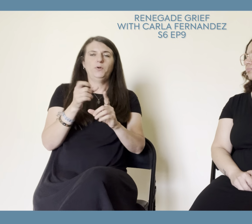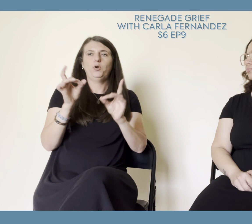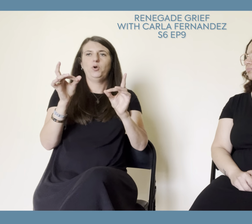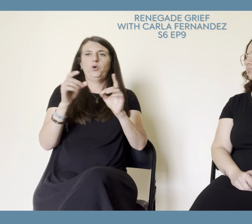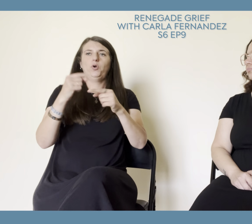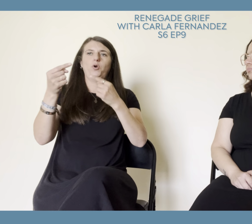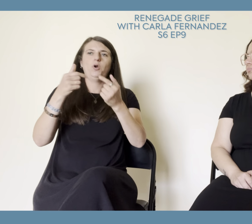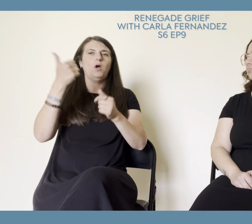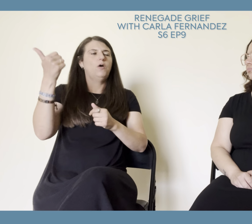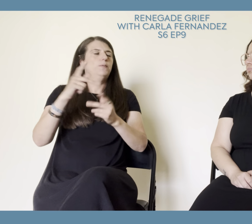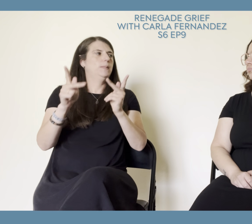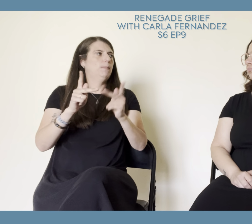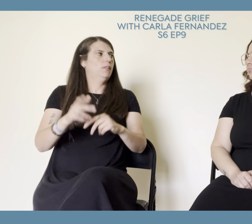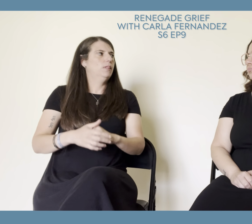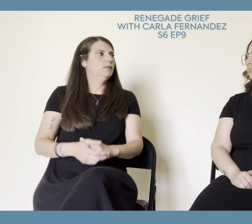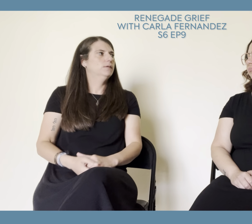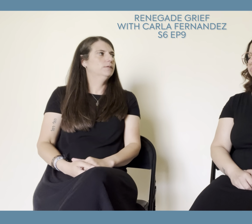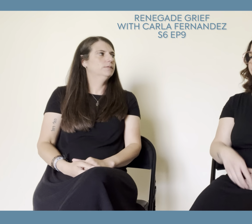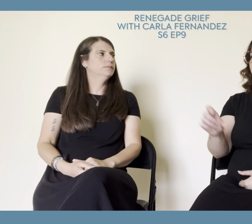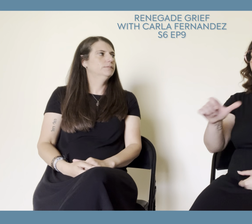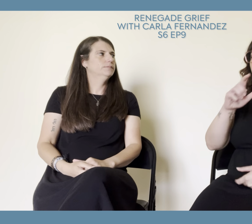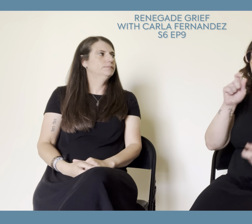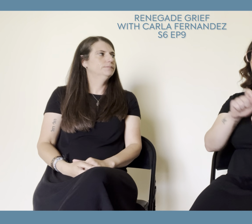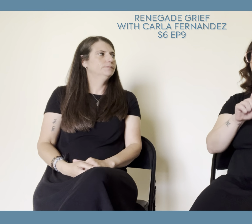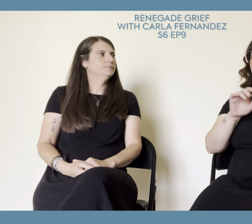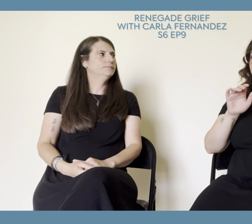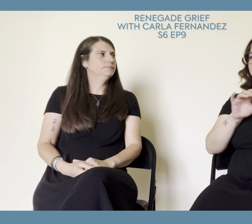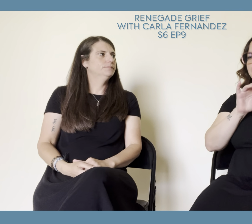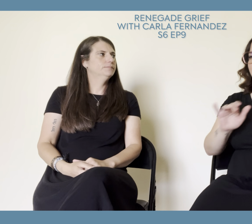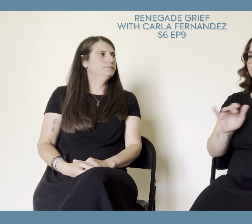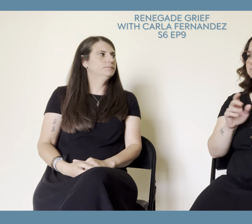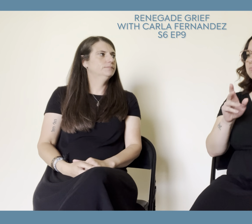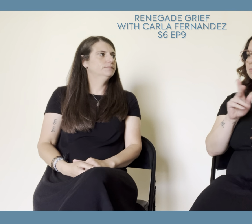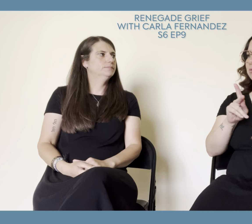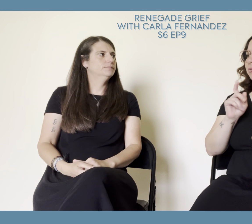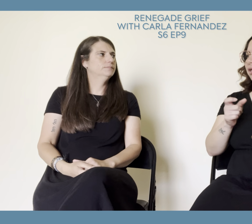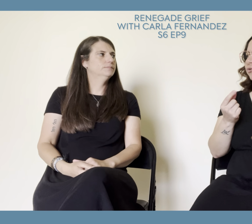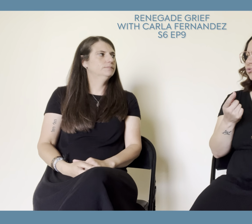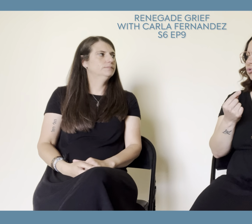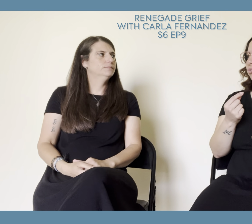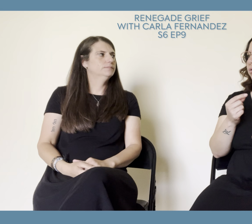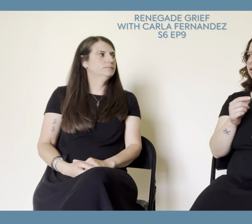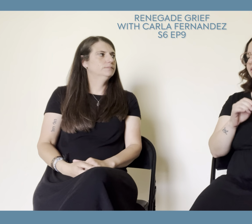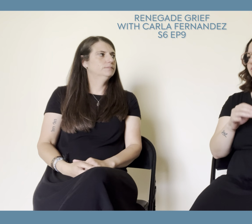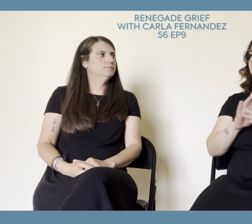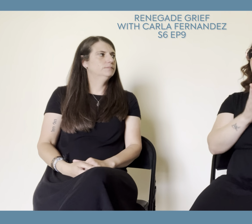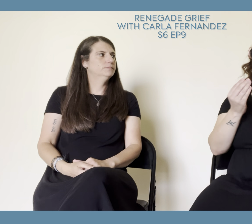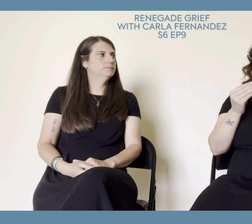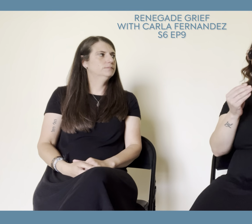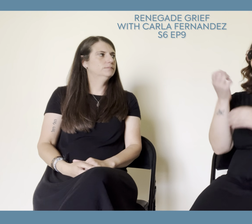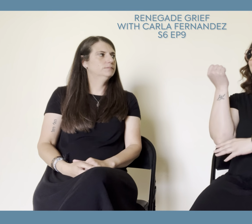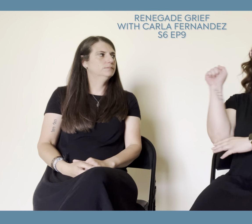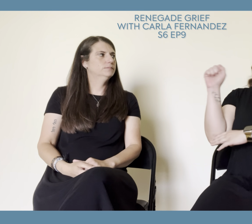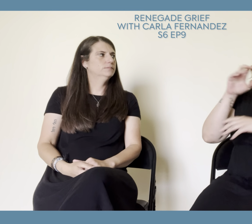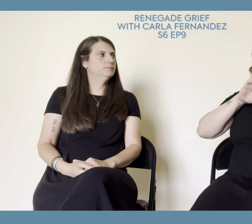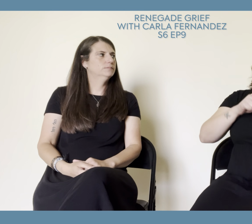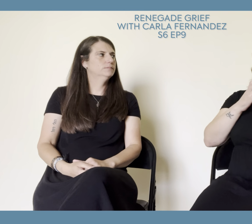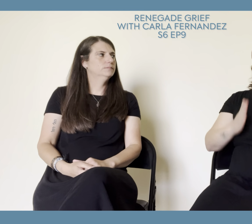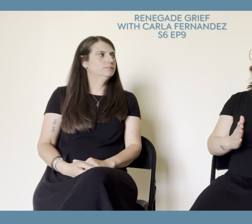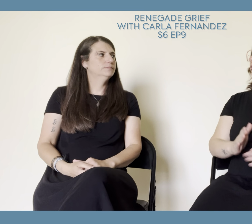What are some other specific actions people can take to become more renegade grievers? There's a whole chapter in the book